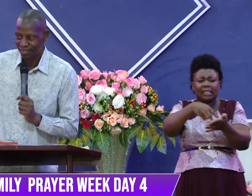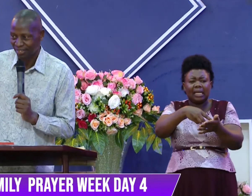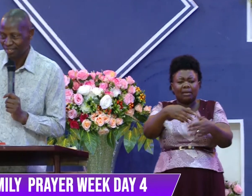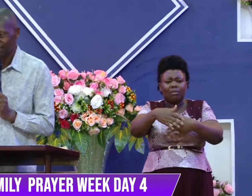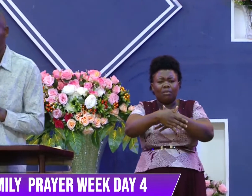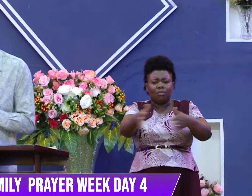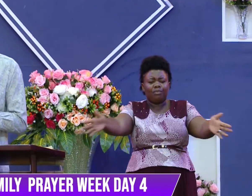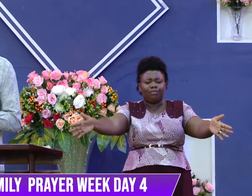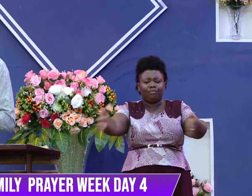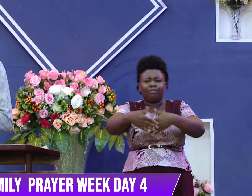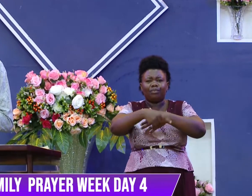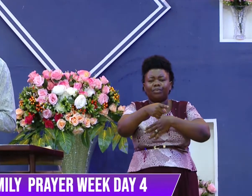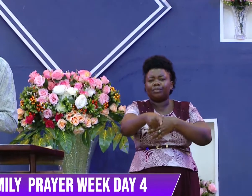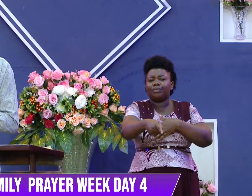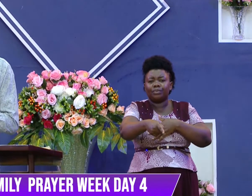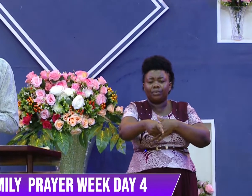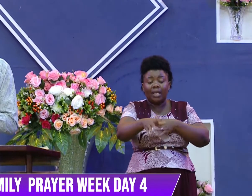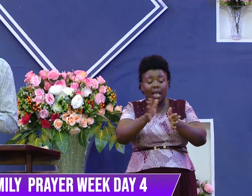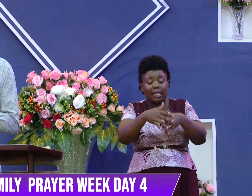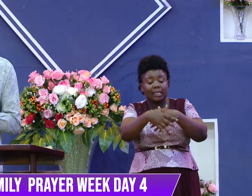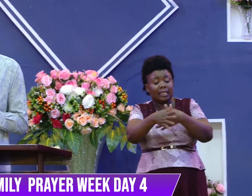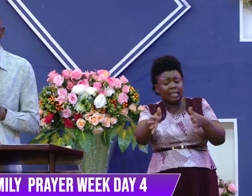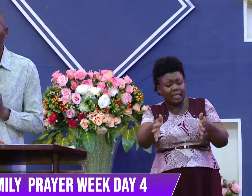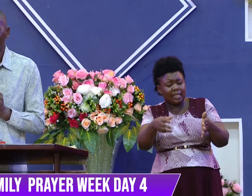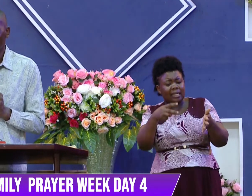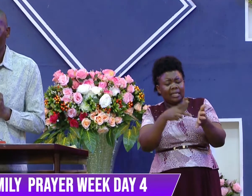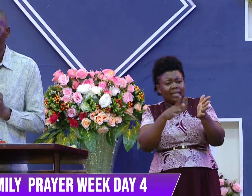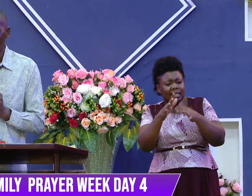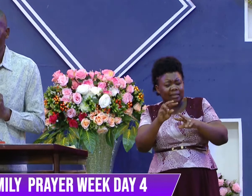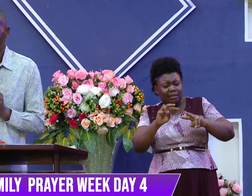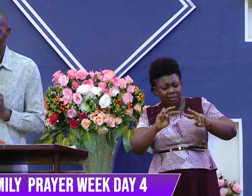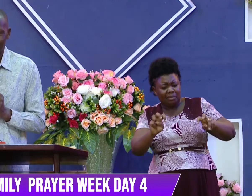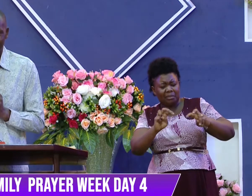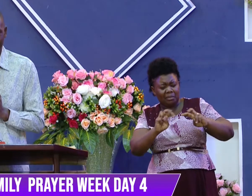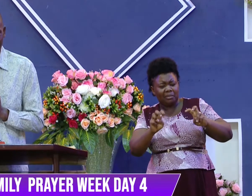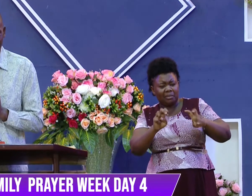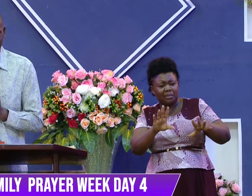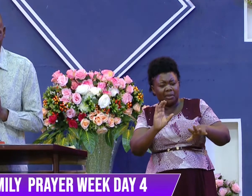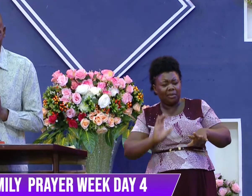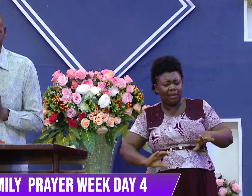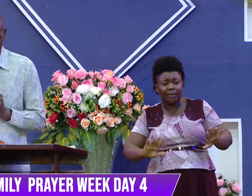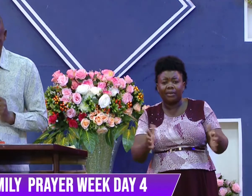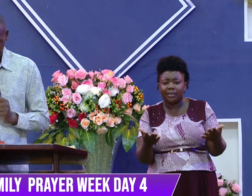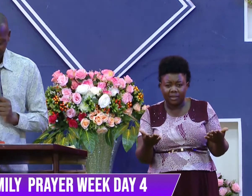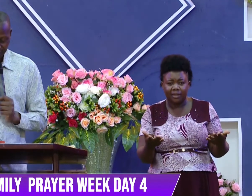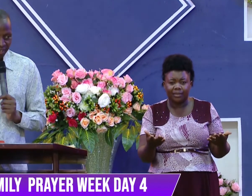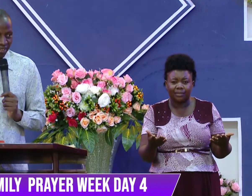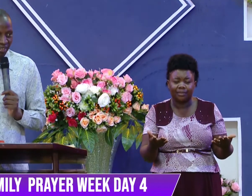Jesus is going to stand at the gate. And at the gate, he will